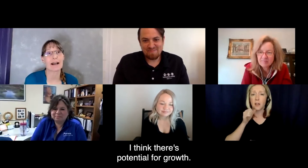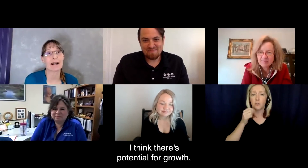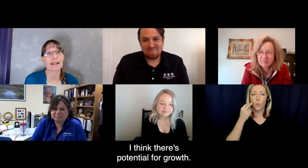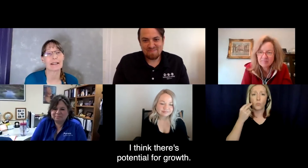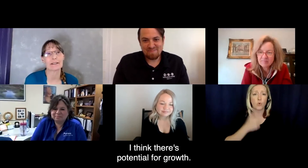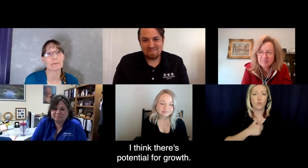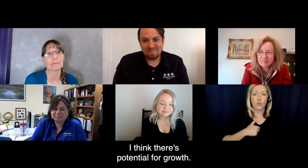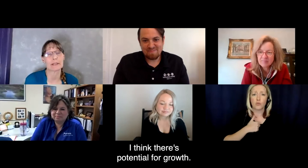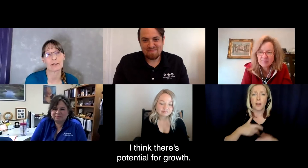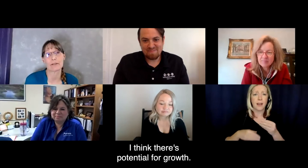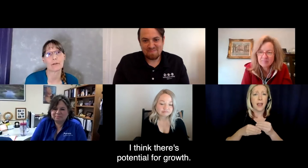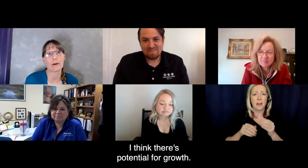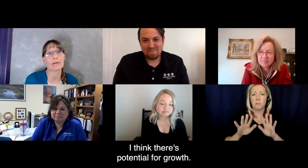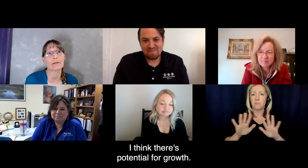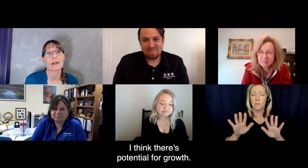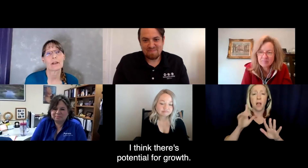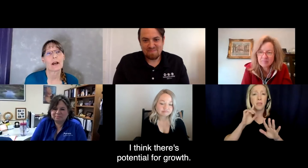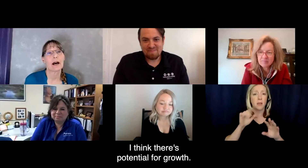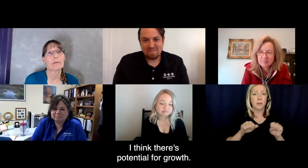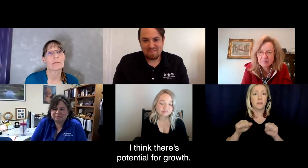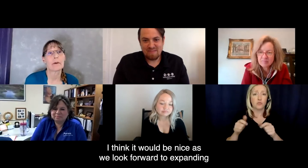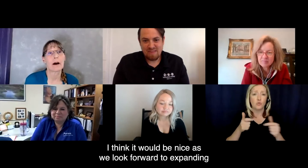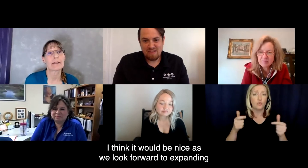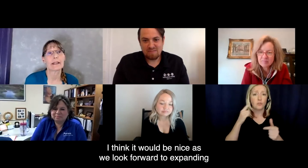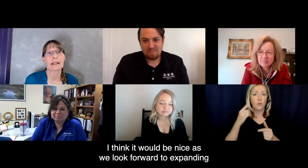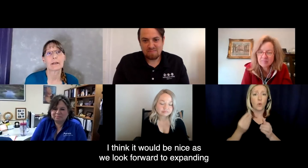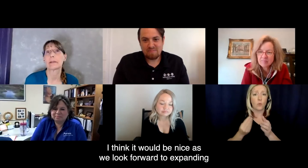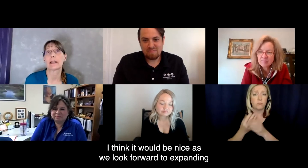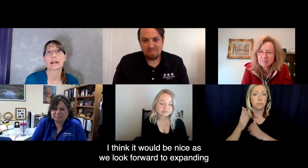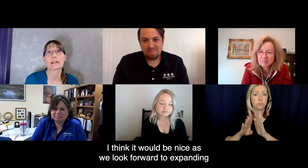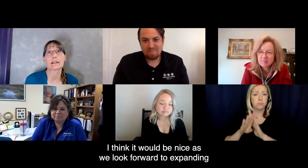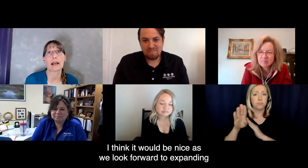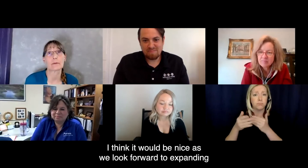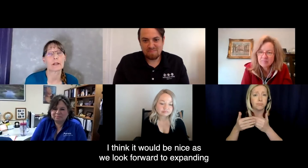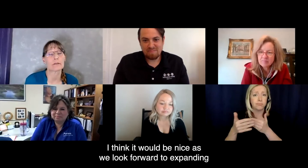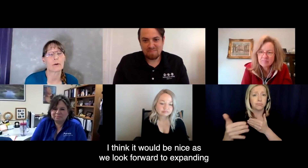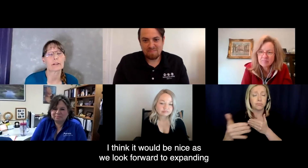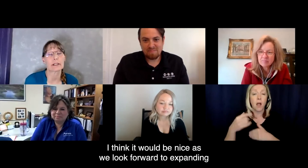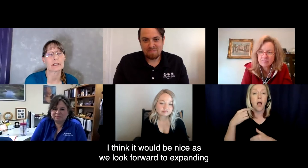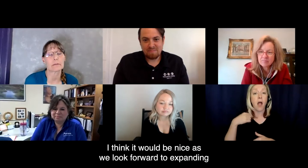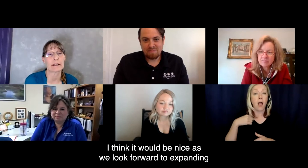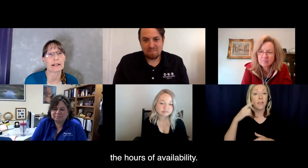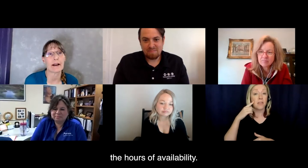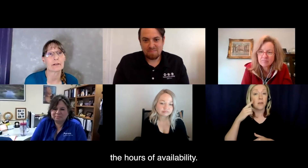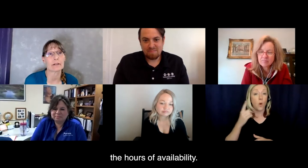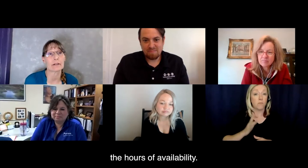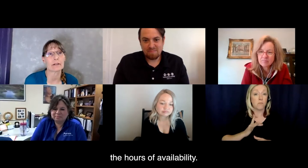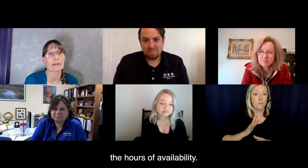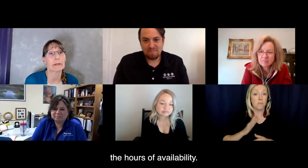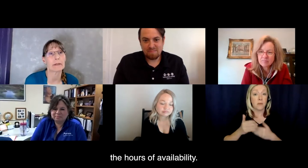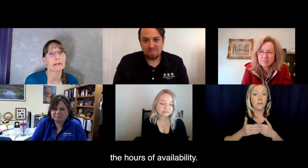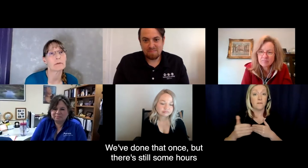it. I think there's potential for growth. I think it would be nice as we look forward to expanding the hours